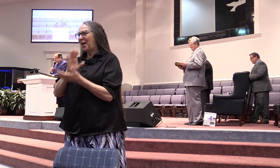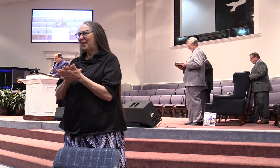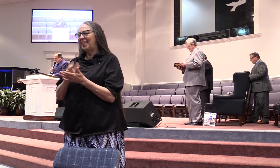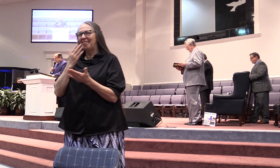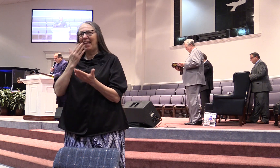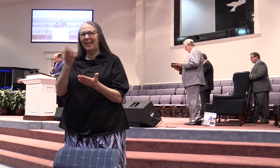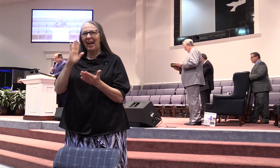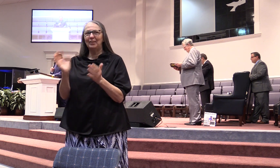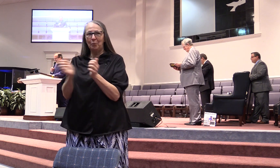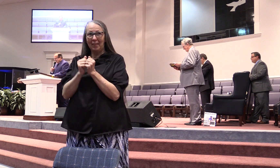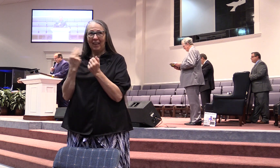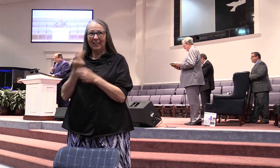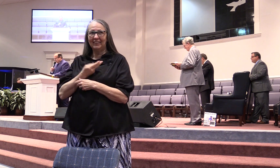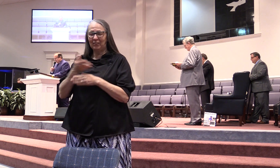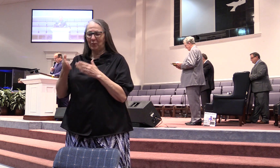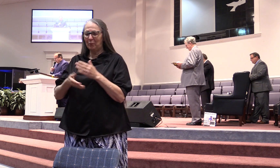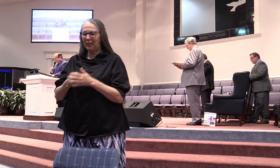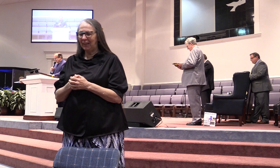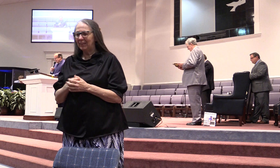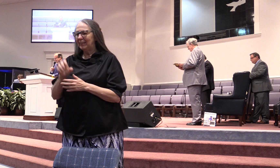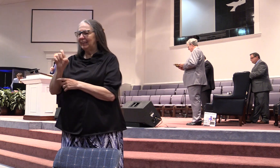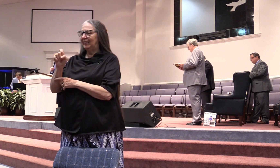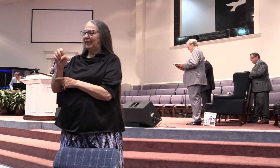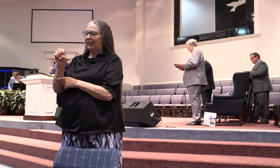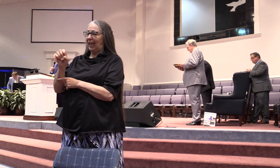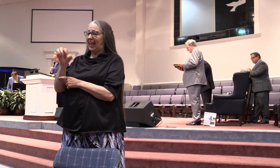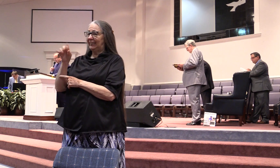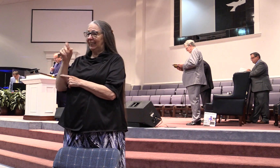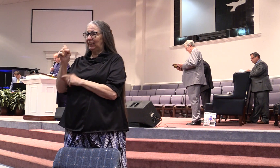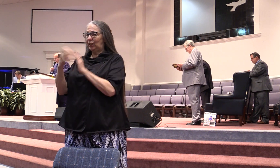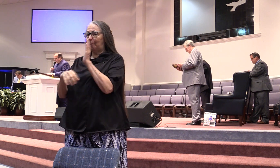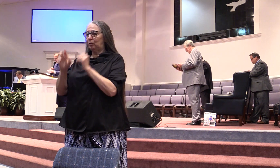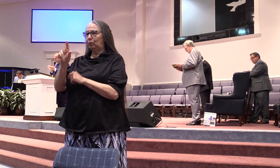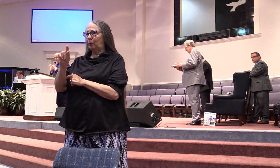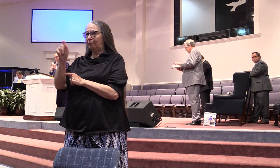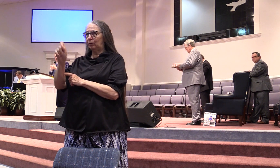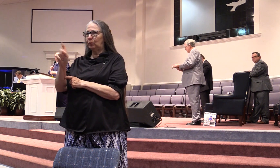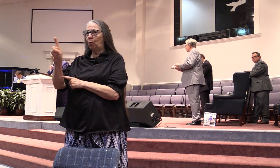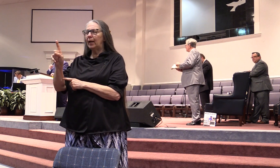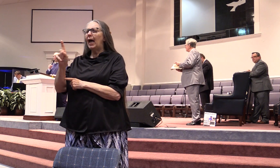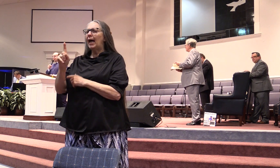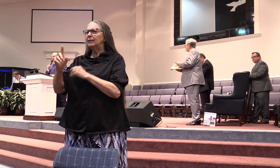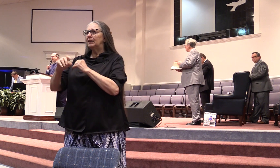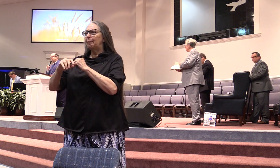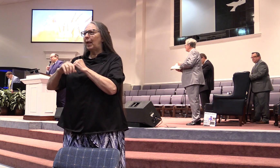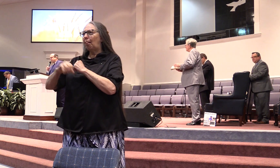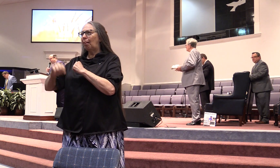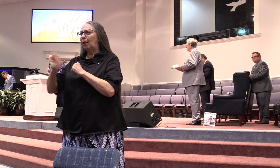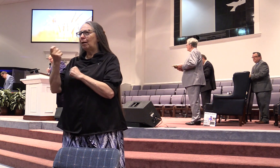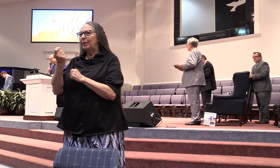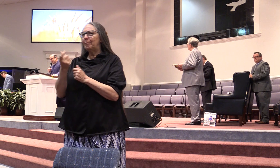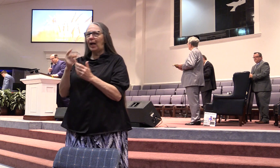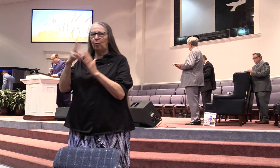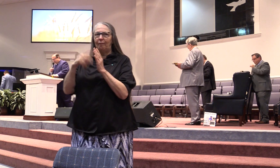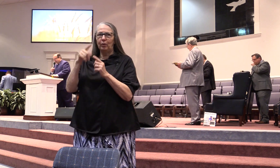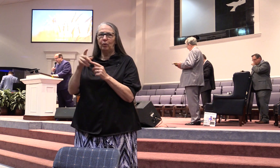she could be with us this weekend. Exodus chapter 20. And I will read beginning in verse 1. A little lengthier passage than I might on Sundays, but I'll